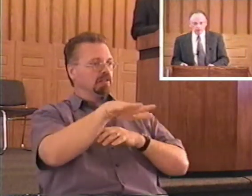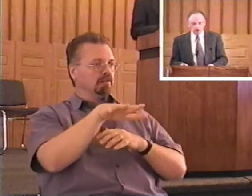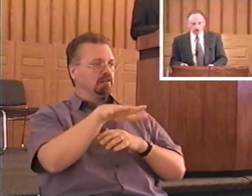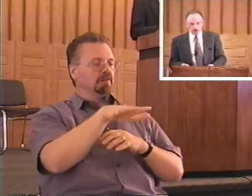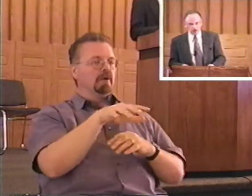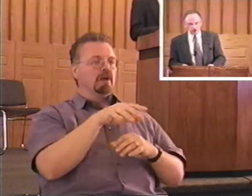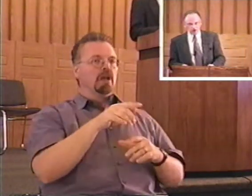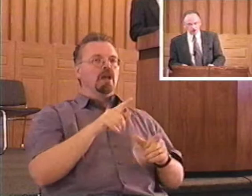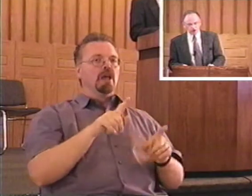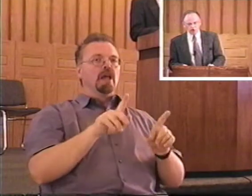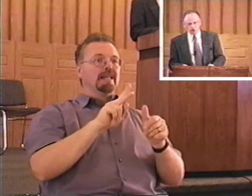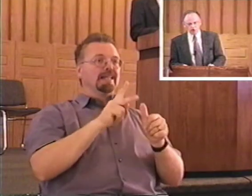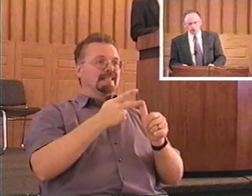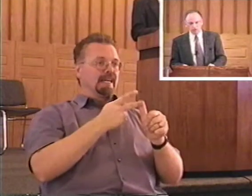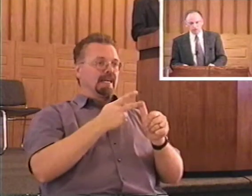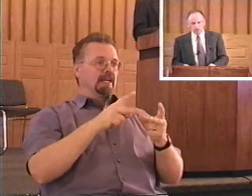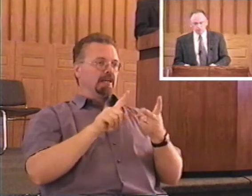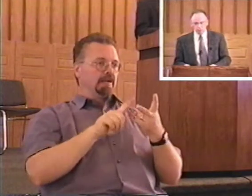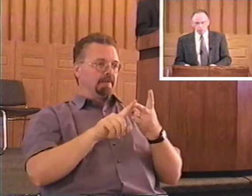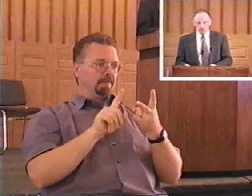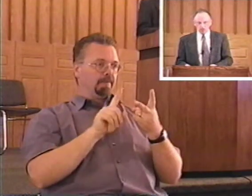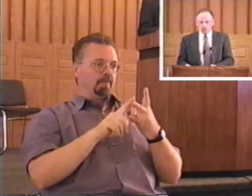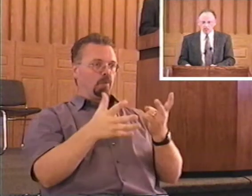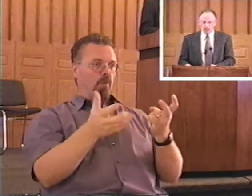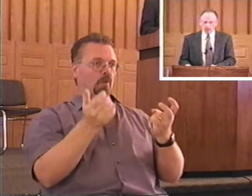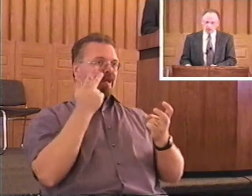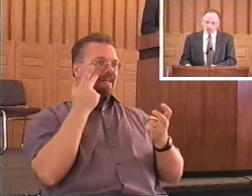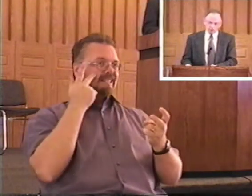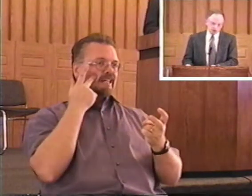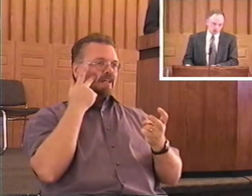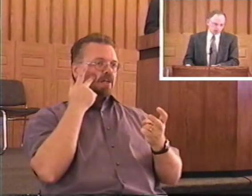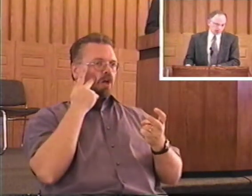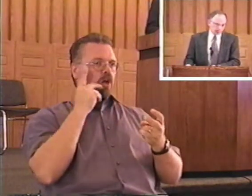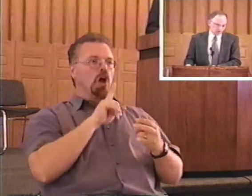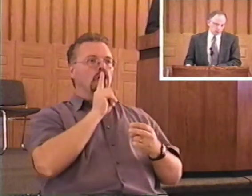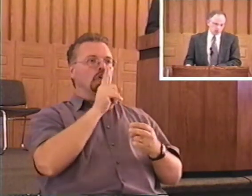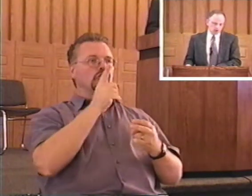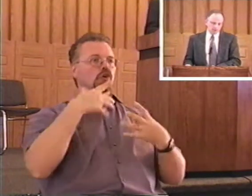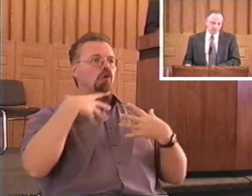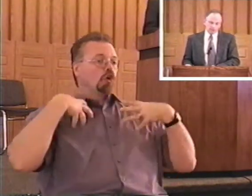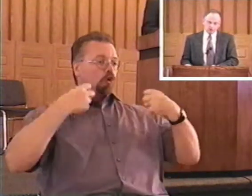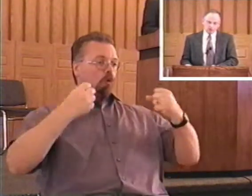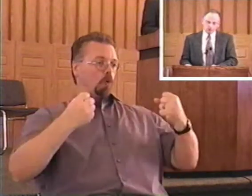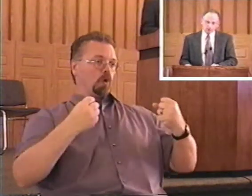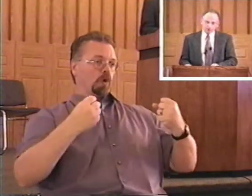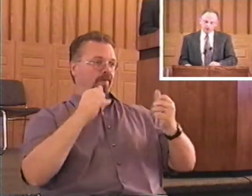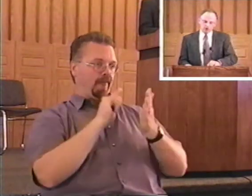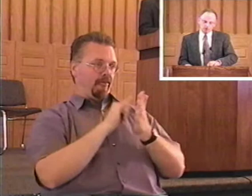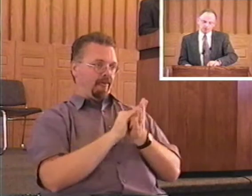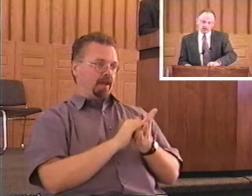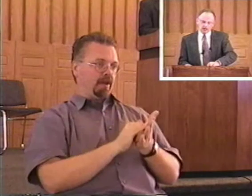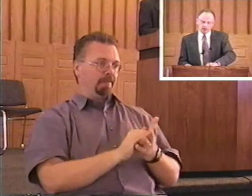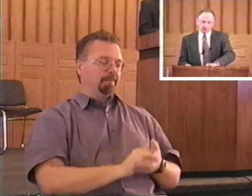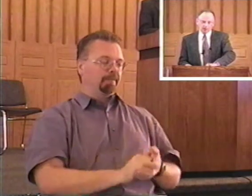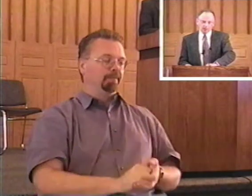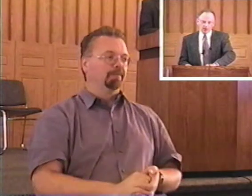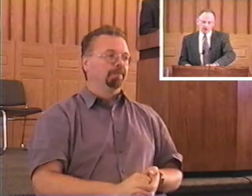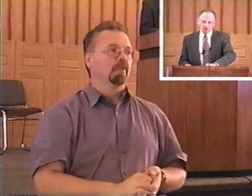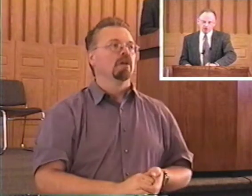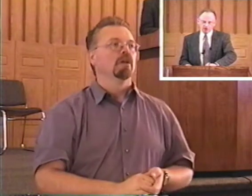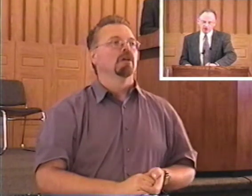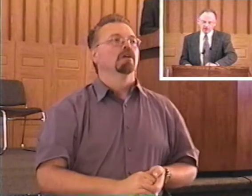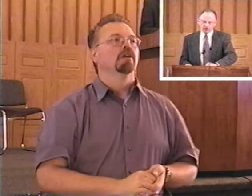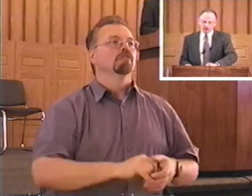secondly, we want to look at a sure cure. A sure cure. So we'll first begin